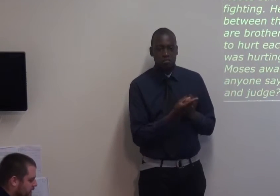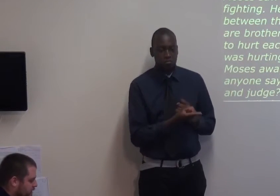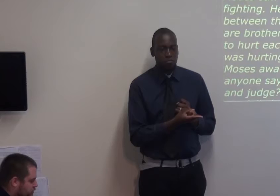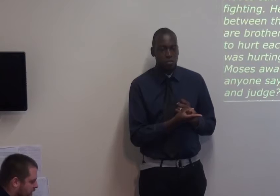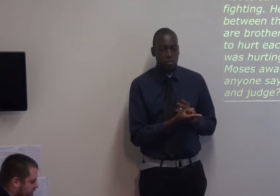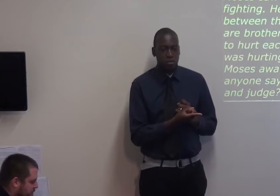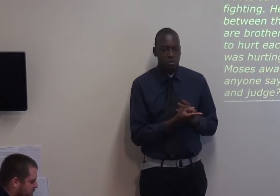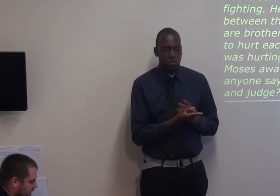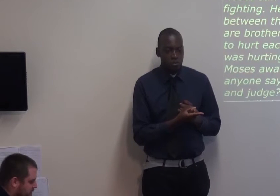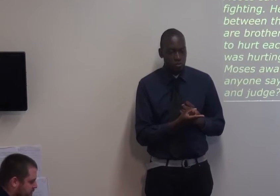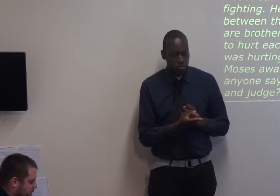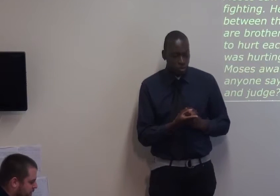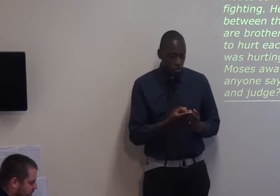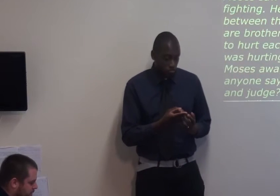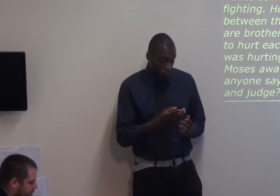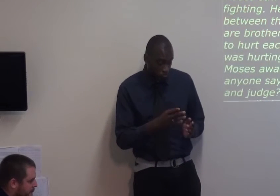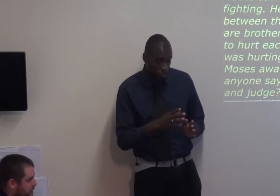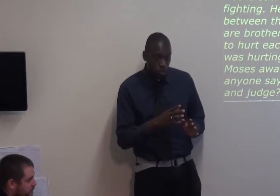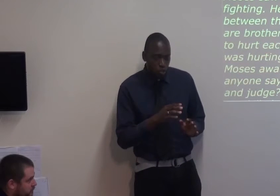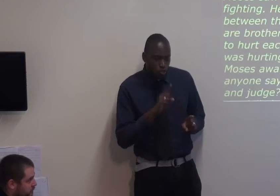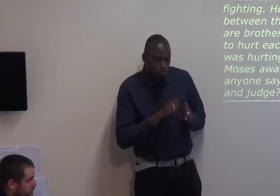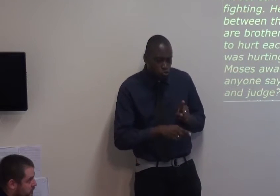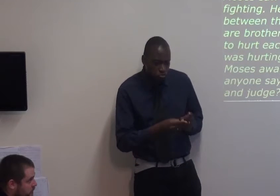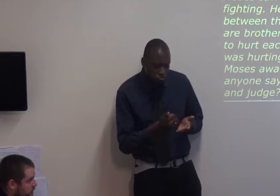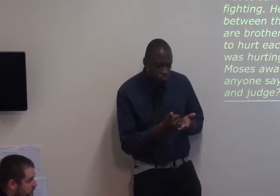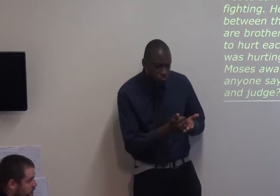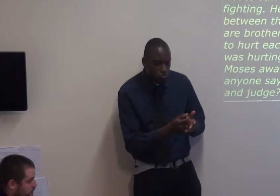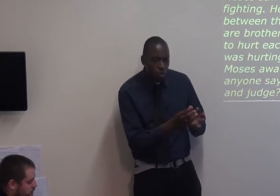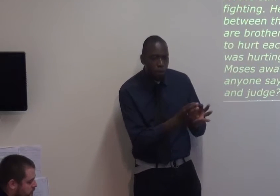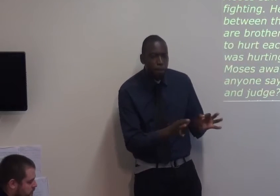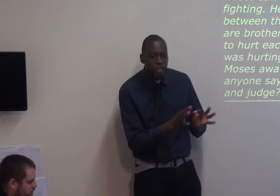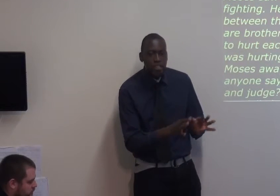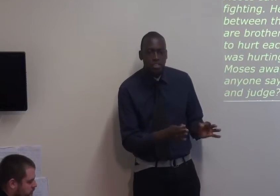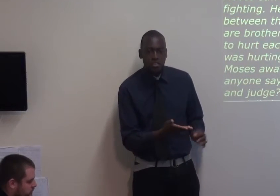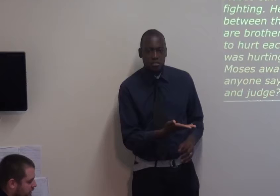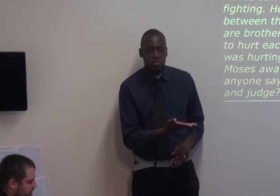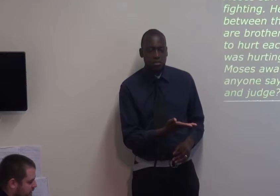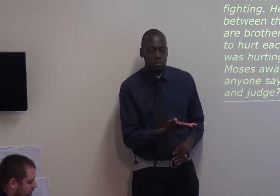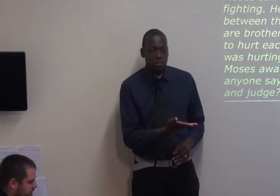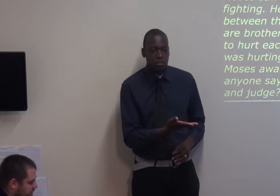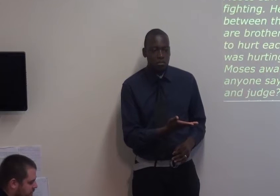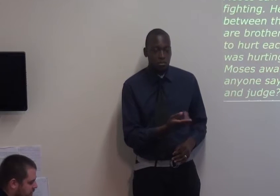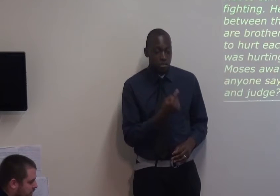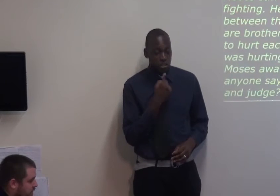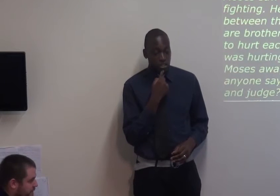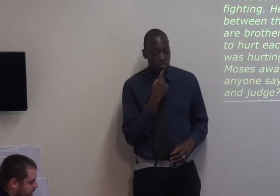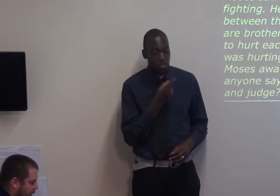He tried to make peace between them. He said,